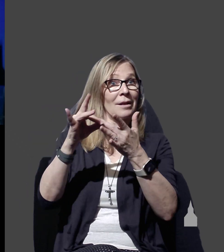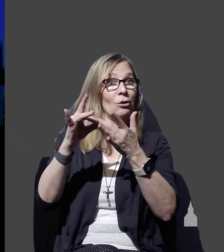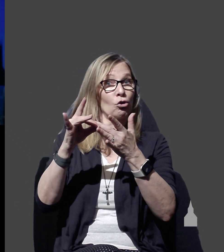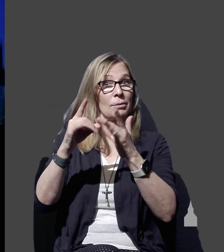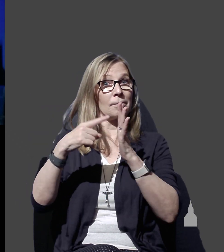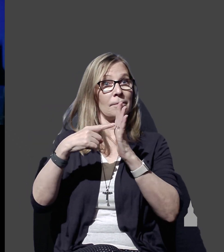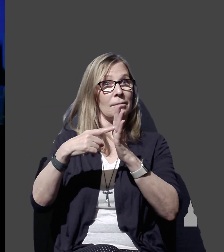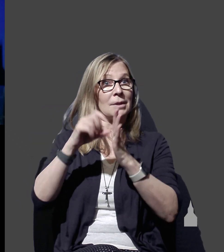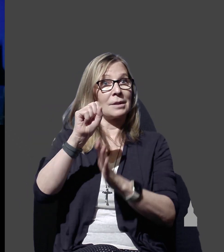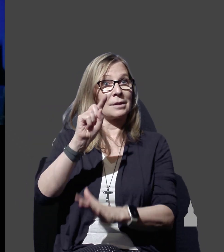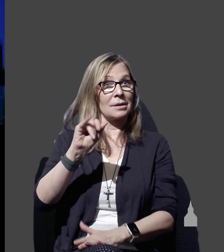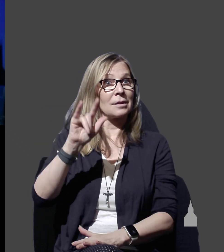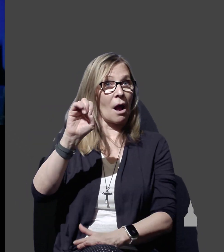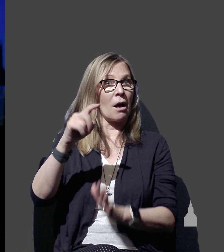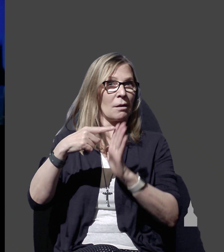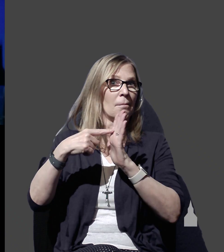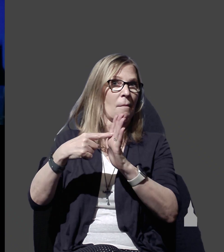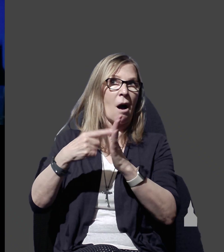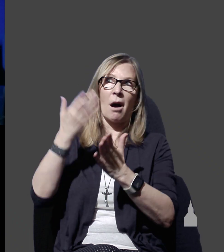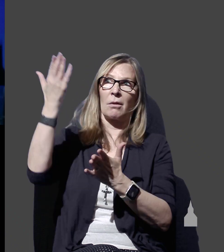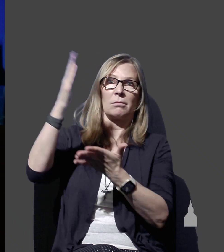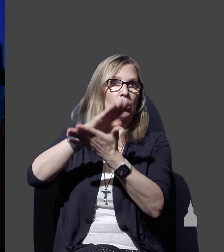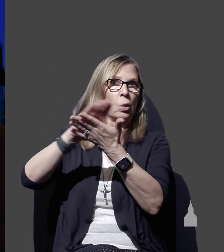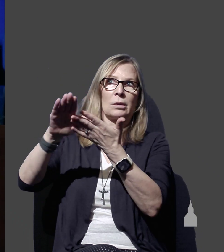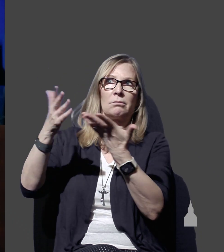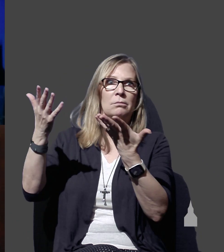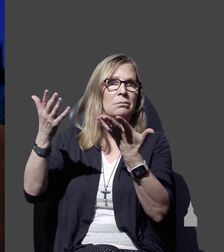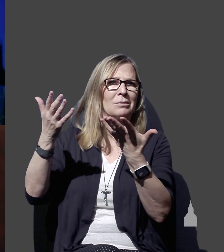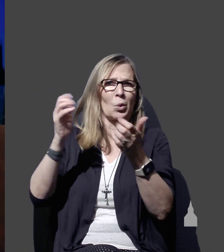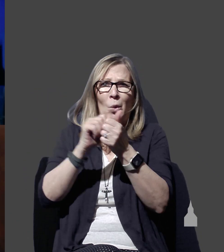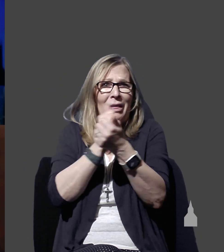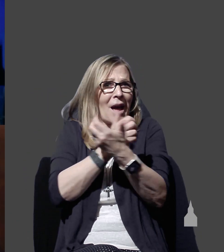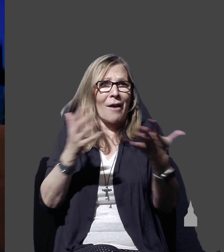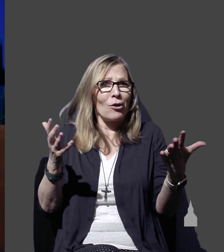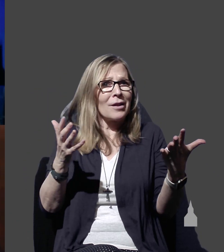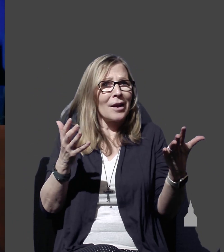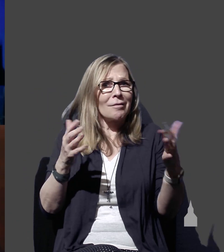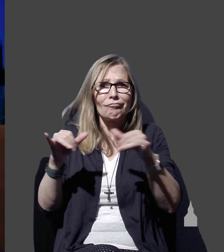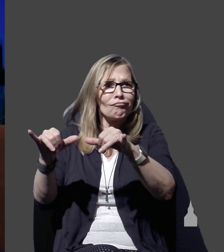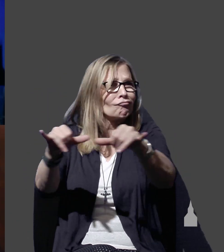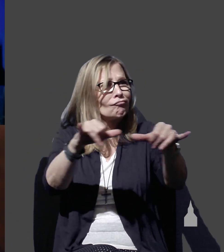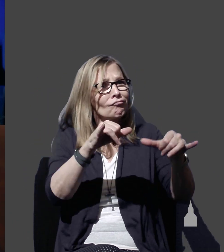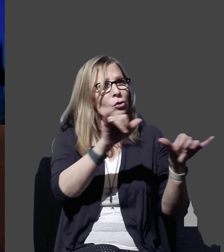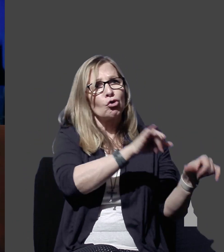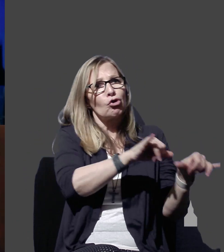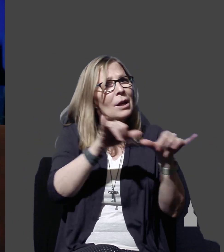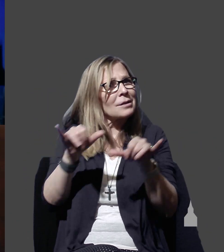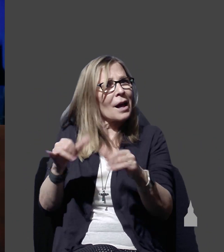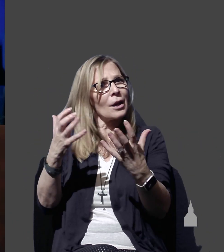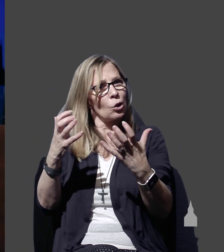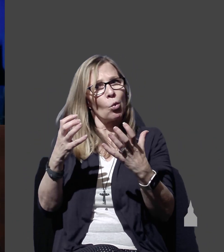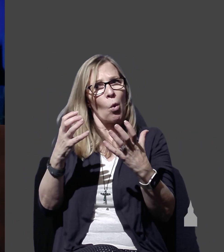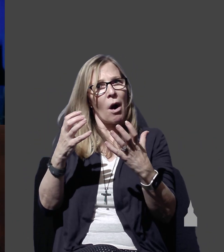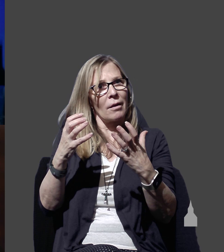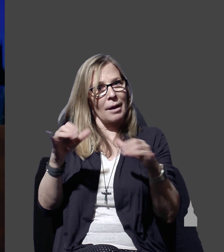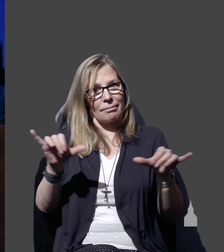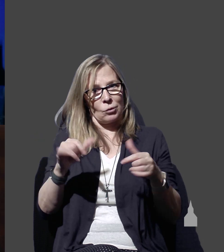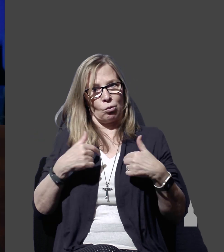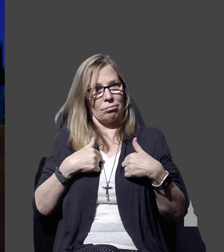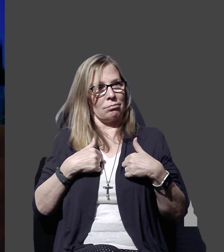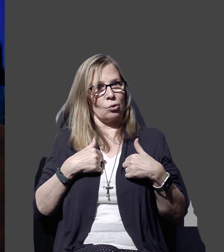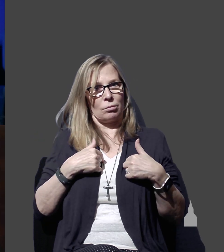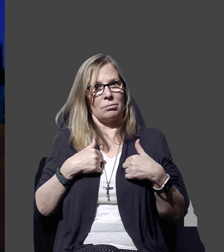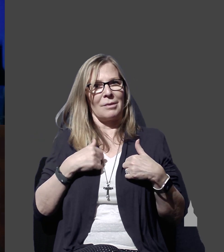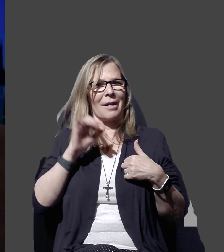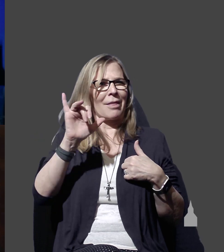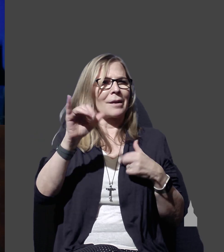rule. Matthew 7, 12. In everything, therefore, treat people the same way you want them to treat you, for this is the law and